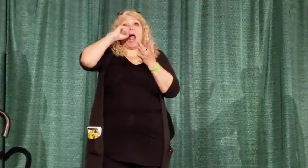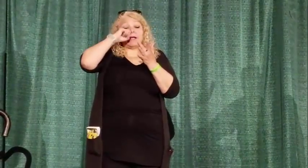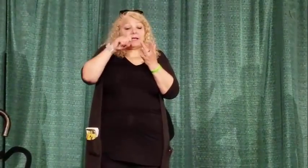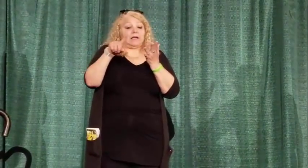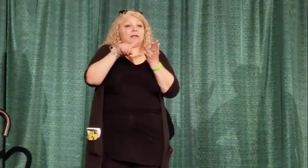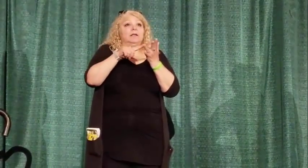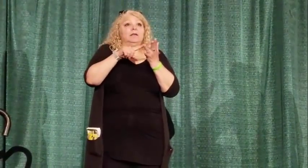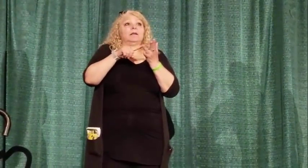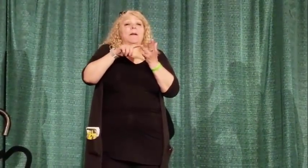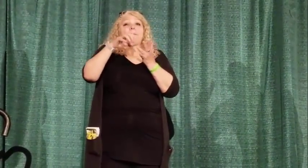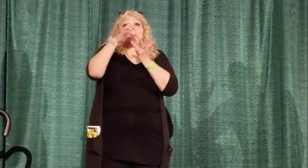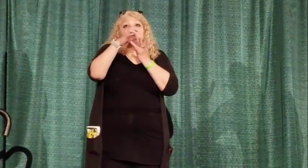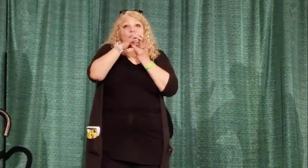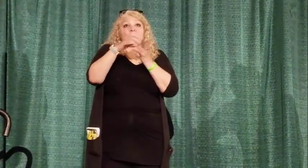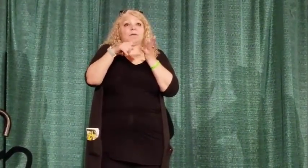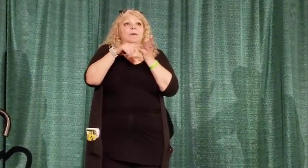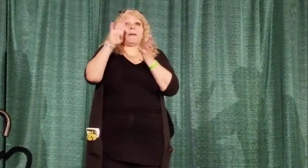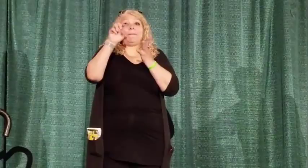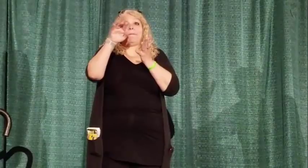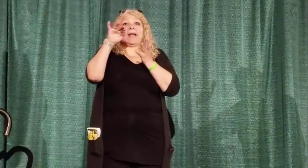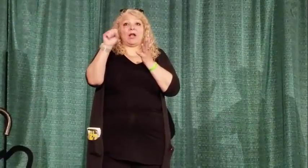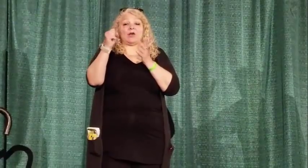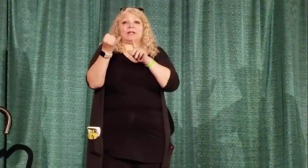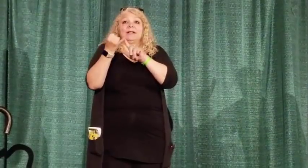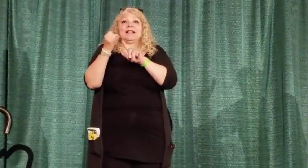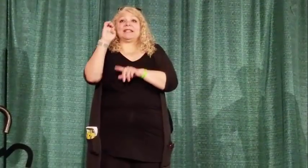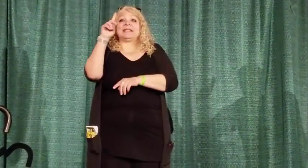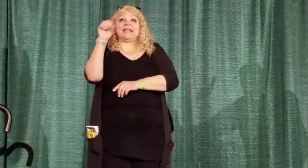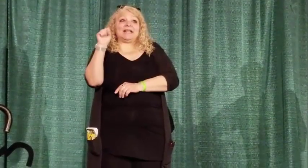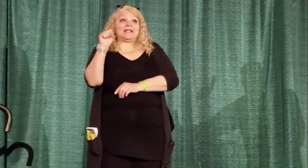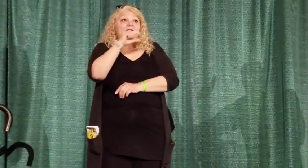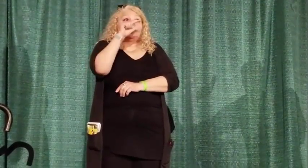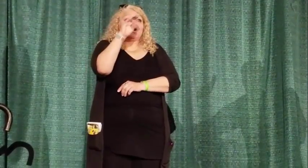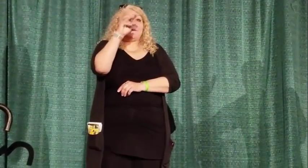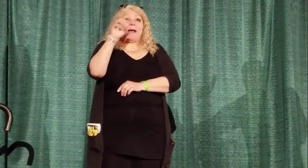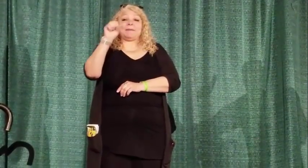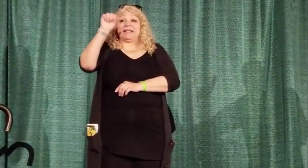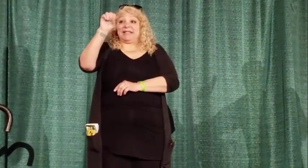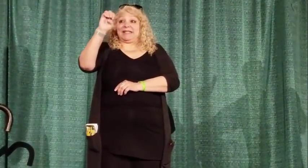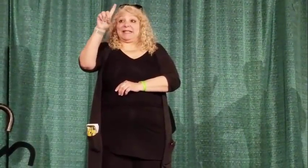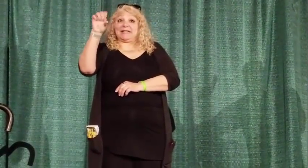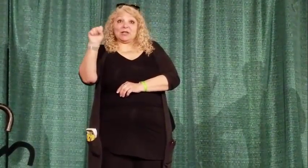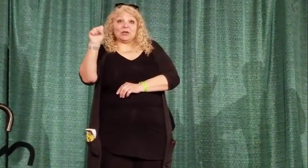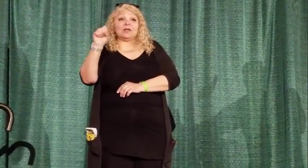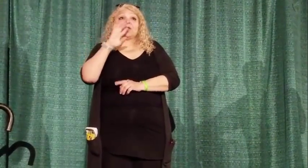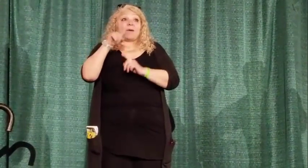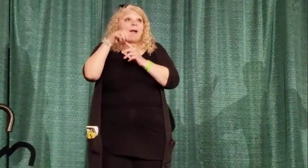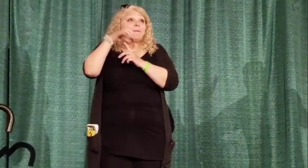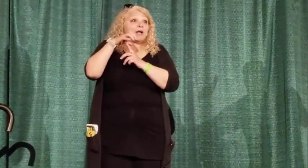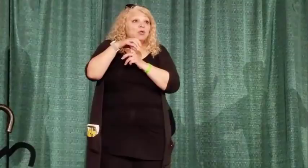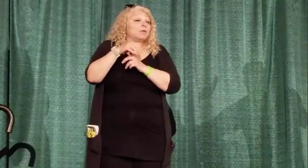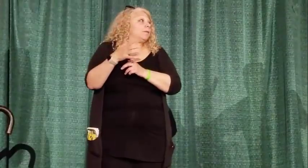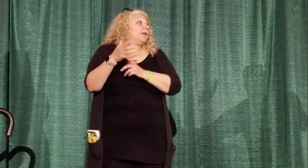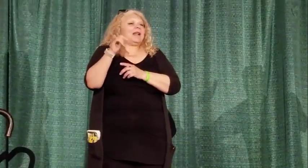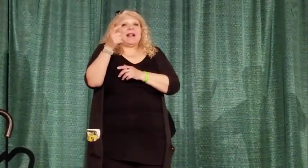onions, mushrooms, berries, and seeds. Right? I talked about seeds. Talked about mushrooms, right? Studies show that